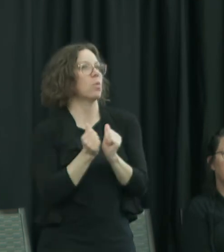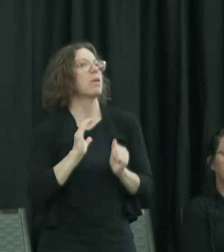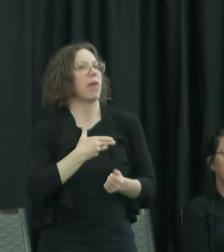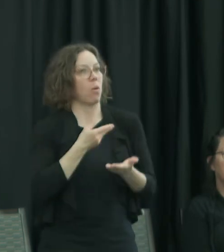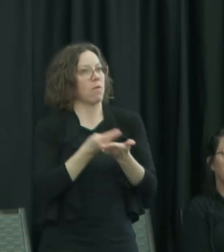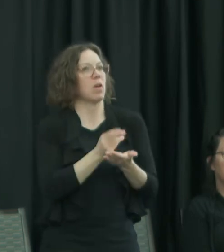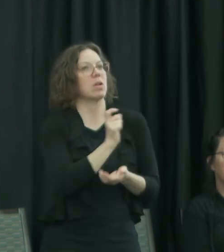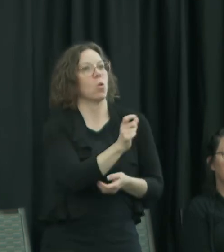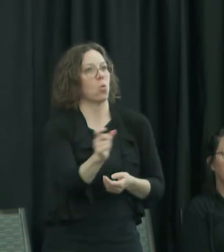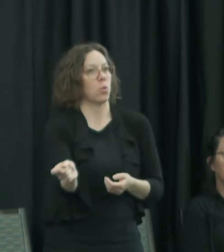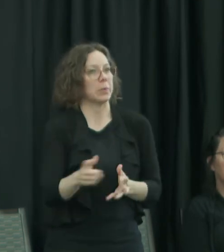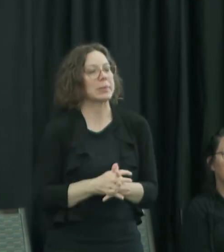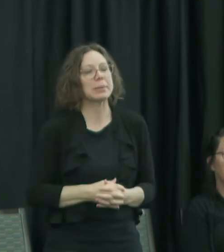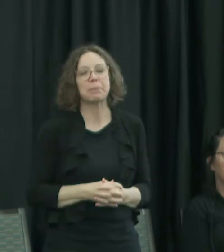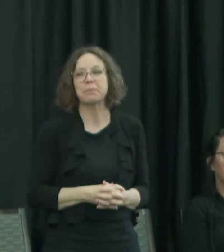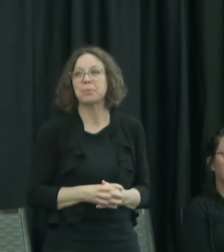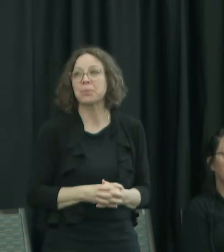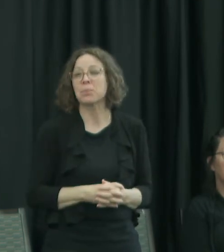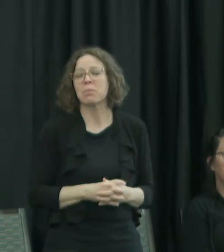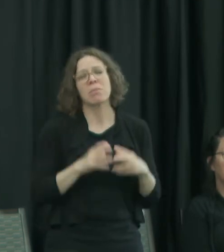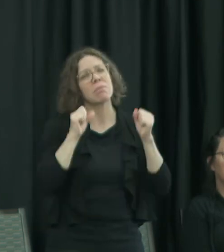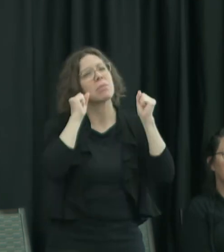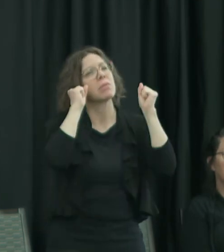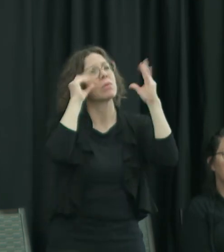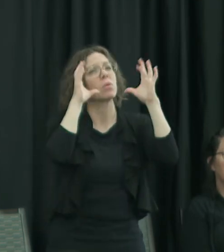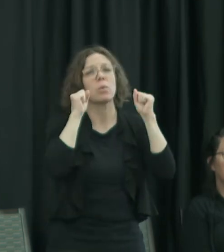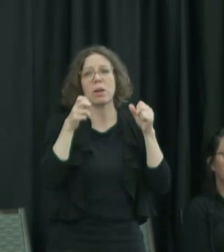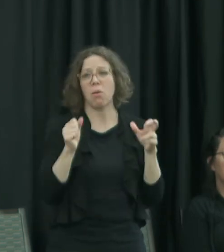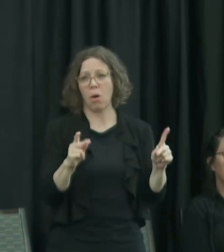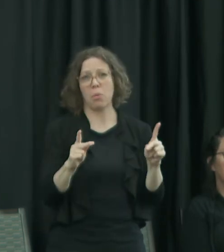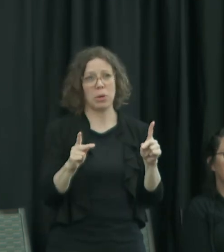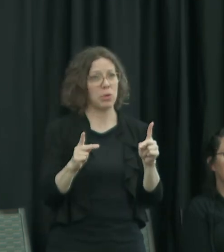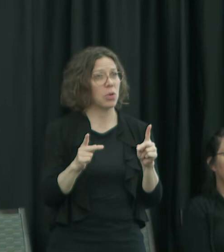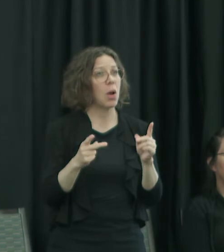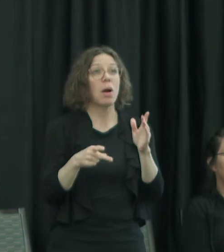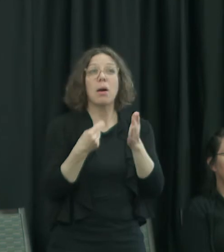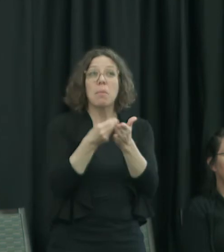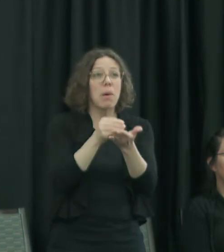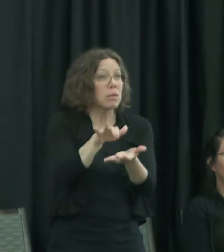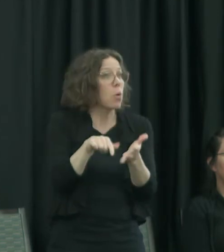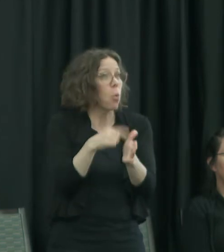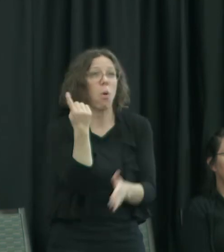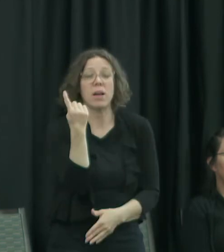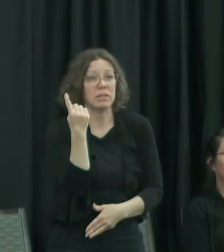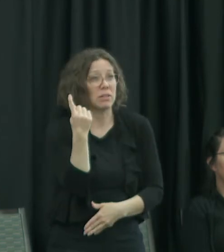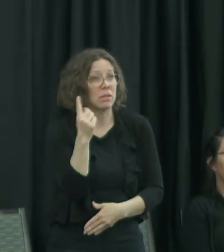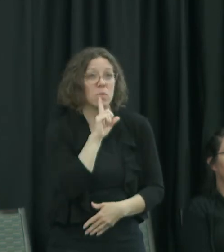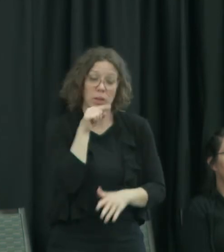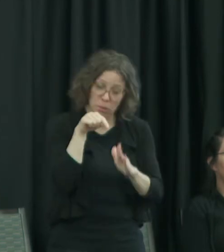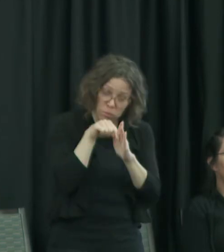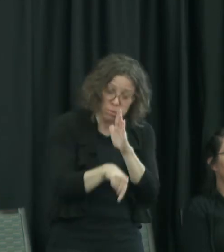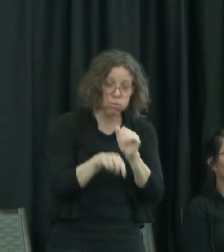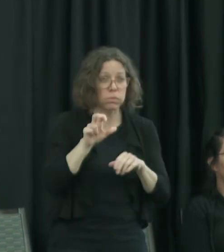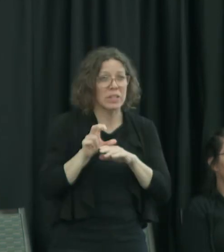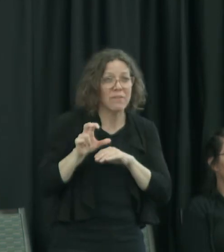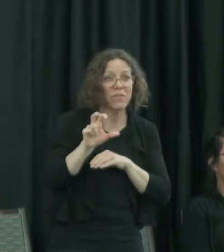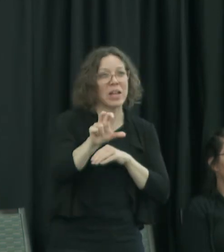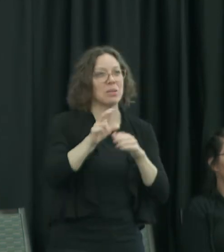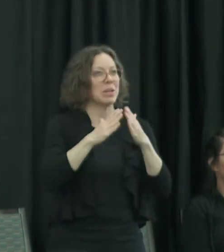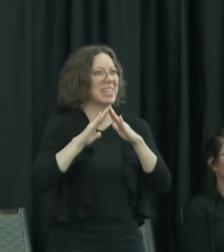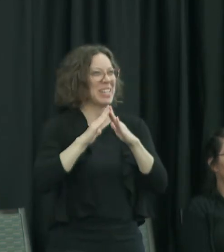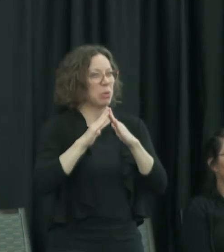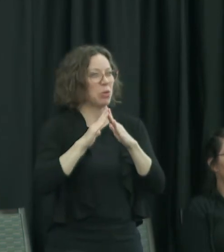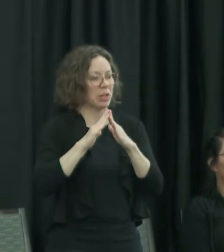funding awards. This is an incredible opportunity with one-time dollars to make significant investments in the community. Round